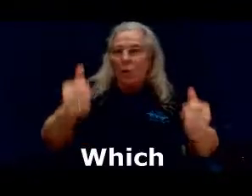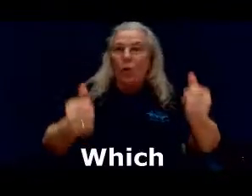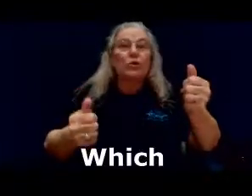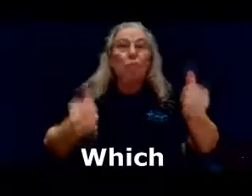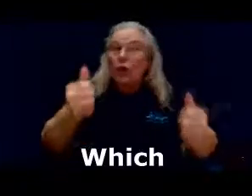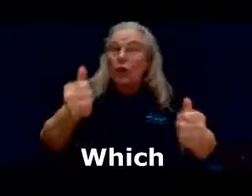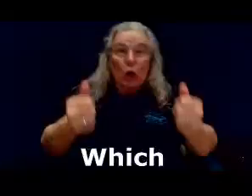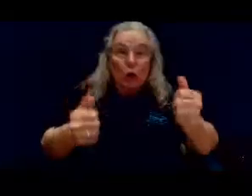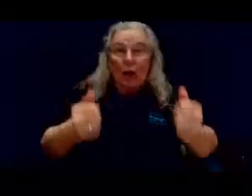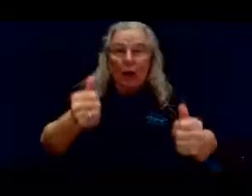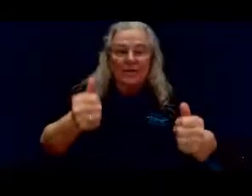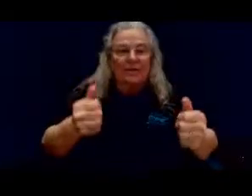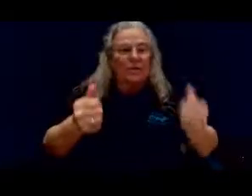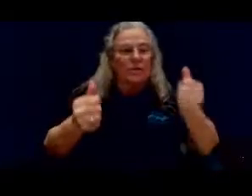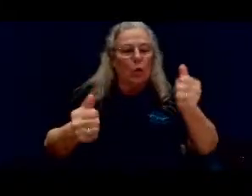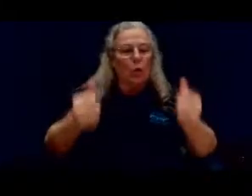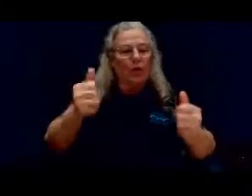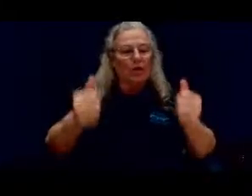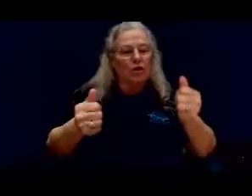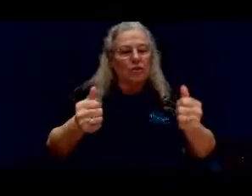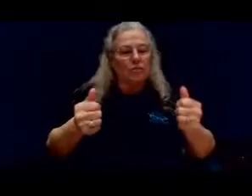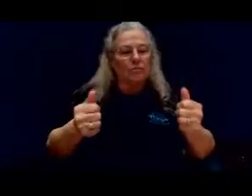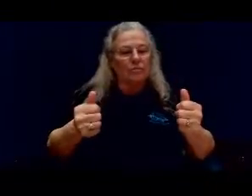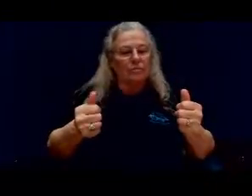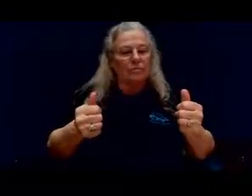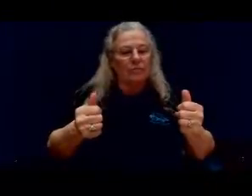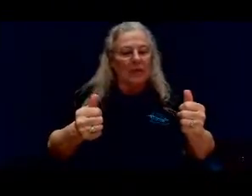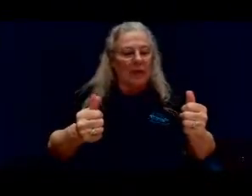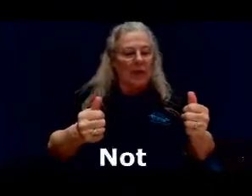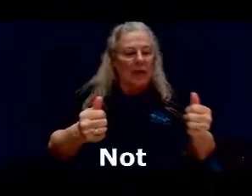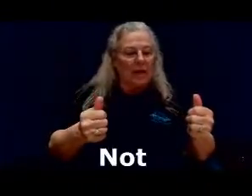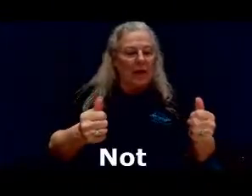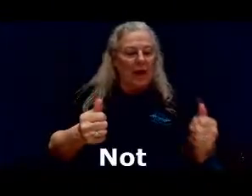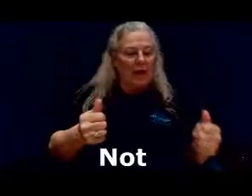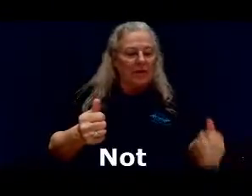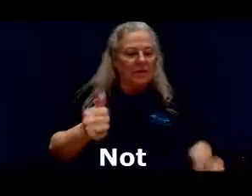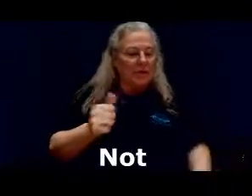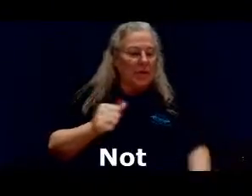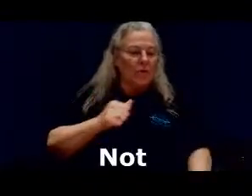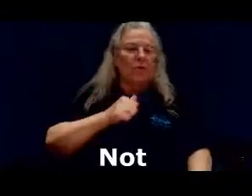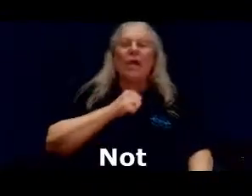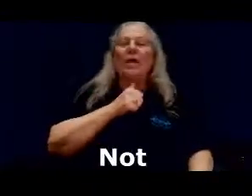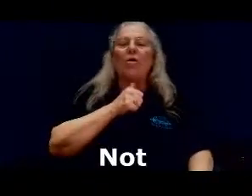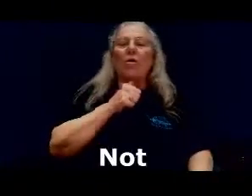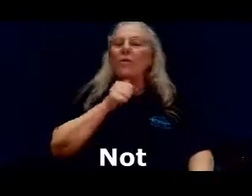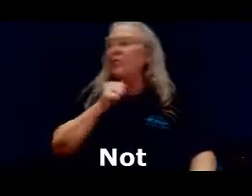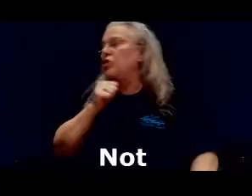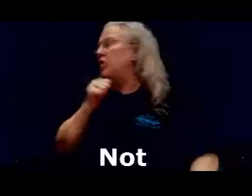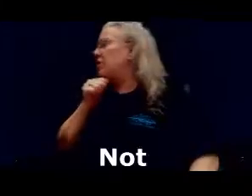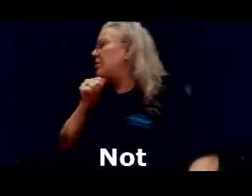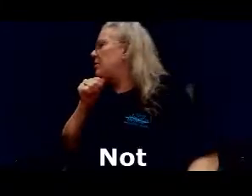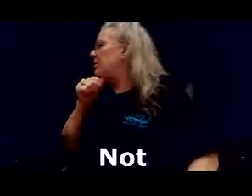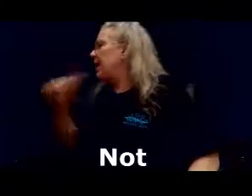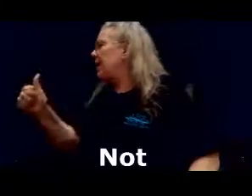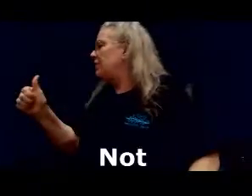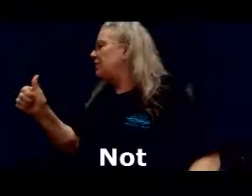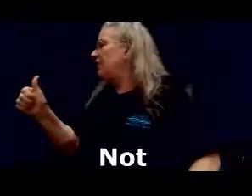Which one do you want? Which. Not, right off the chin, take it straight